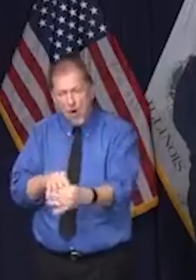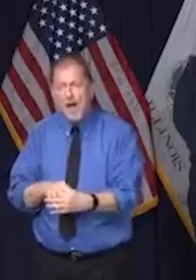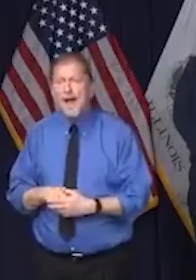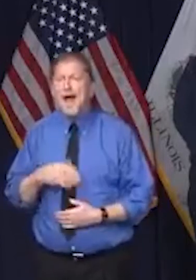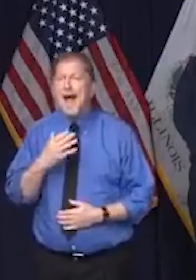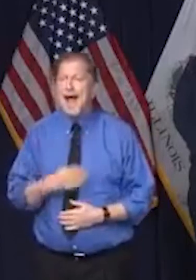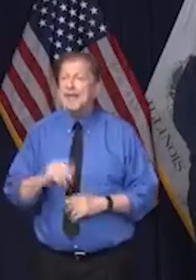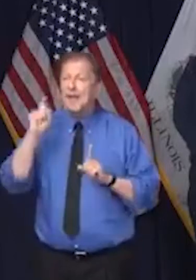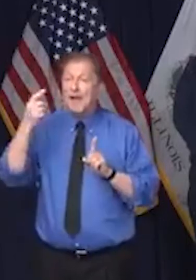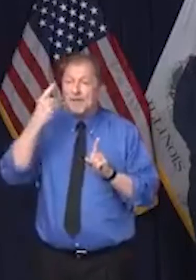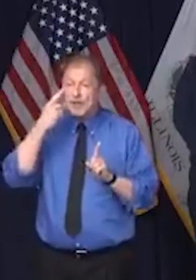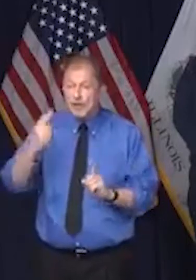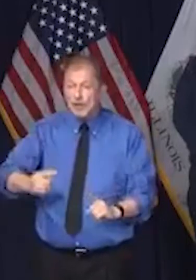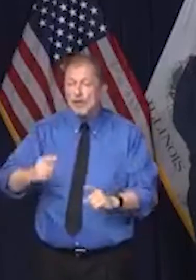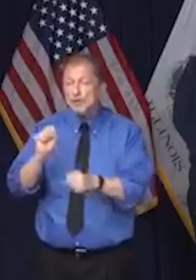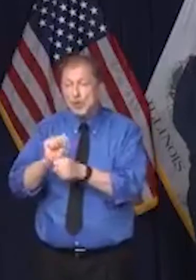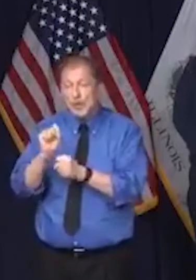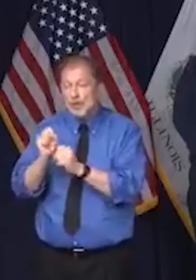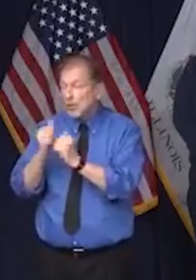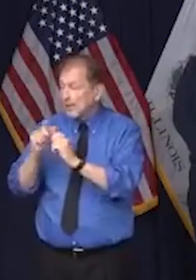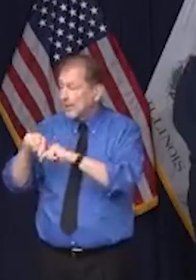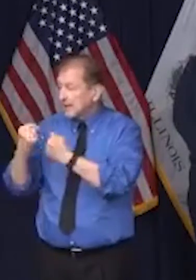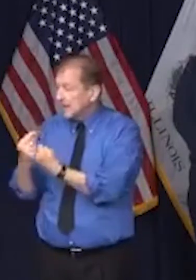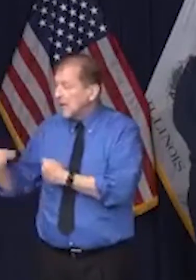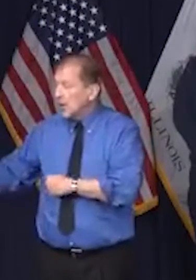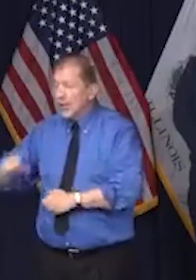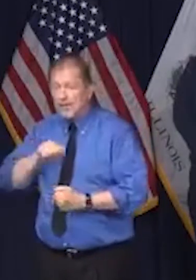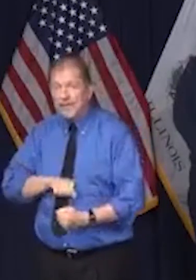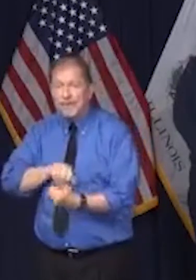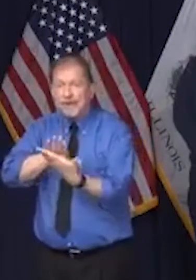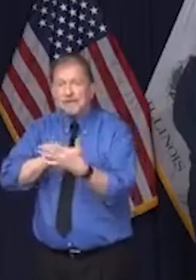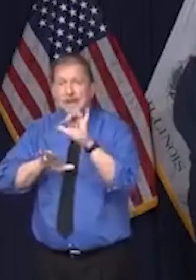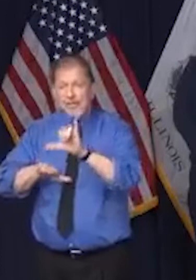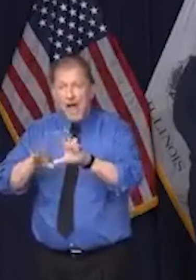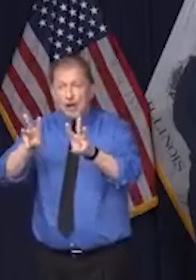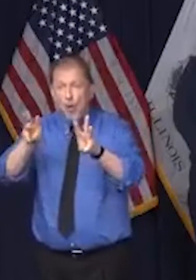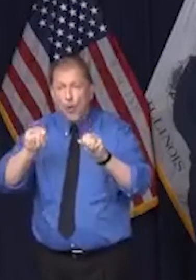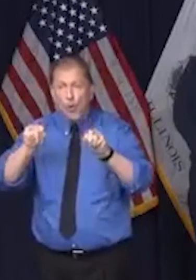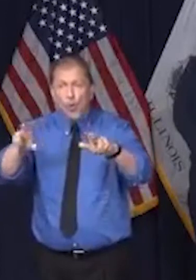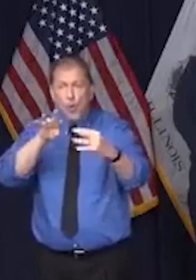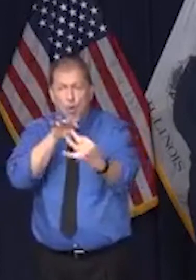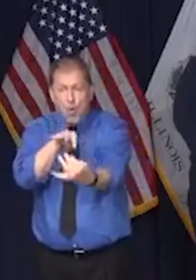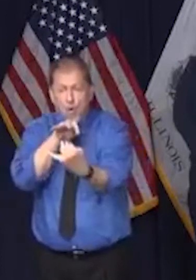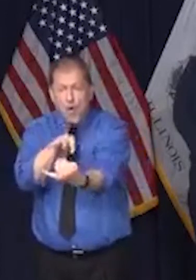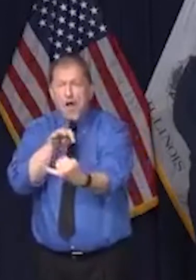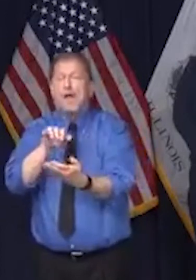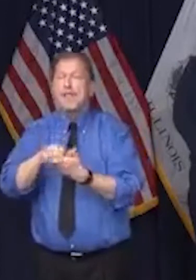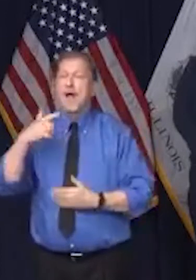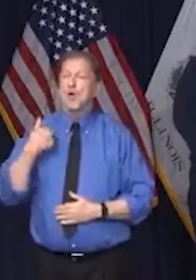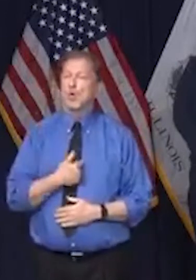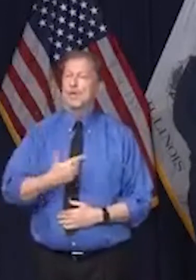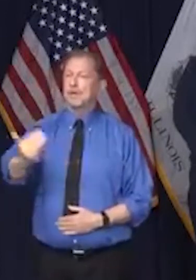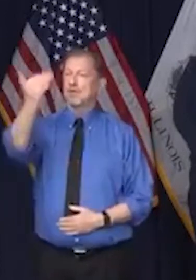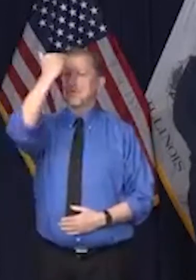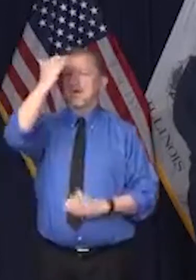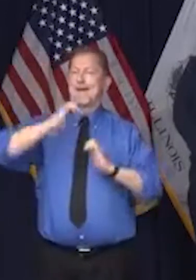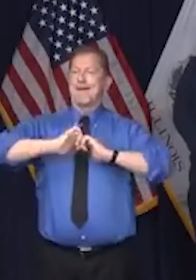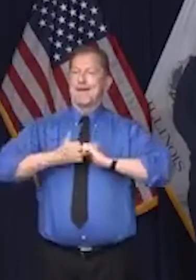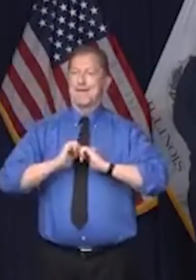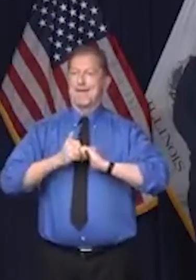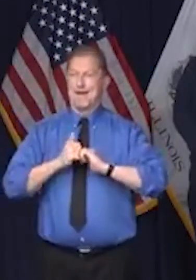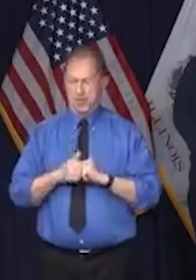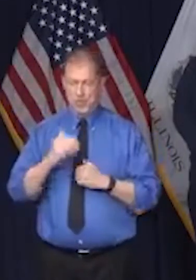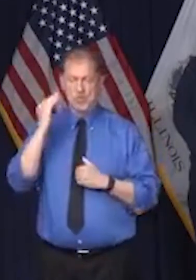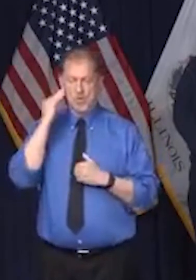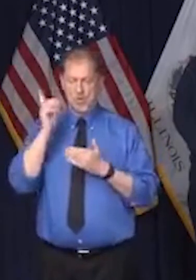team to make sure that while we face this war, that we, we have the things that we need given the tough circumstances. We're trying to make sure that